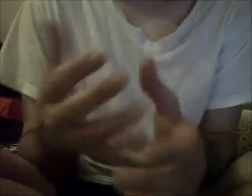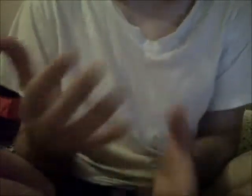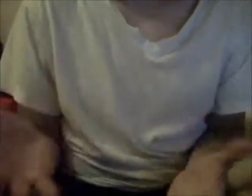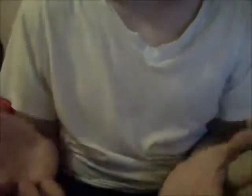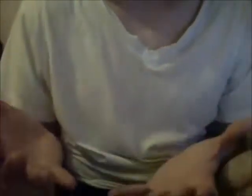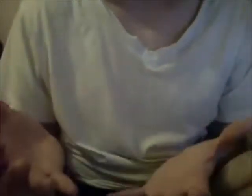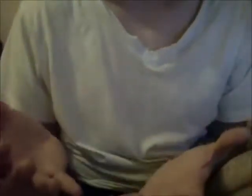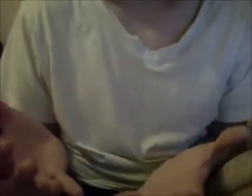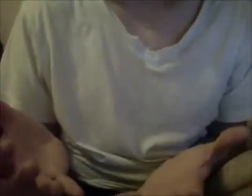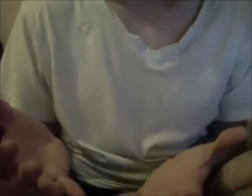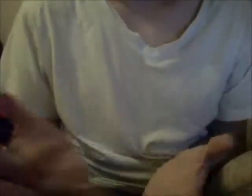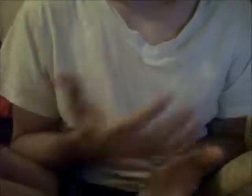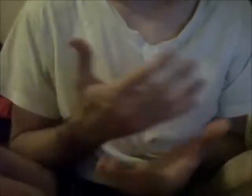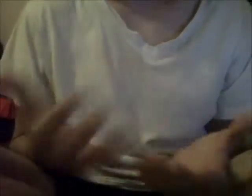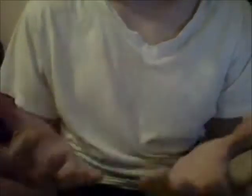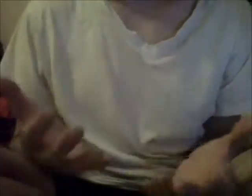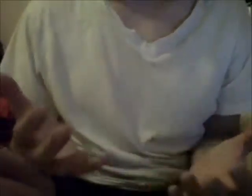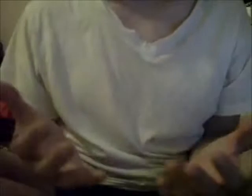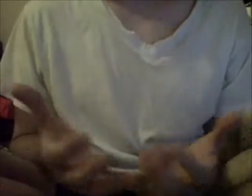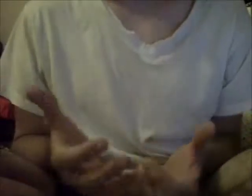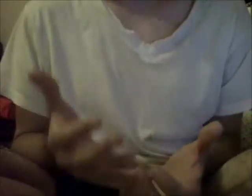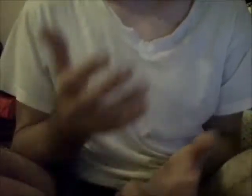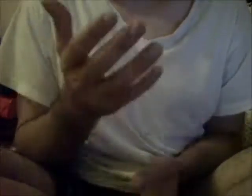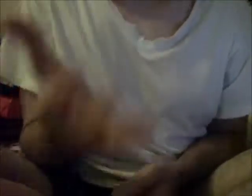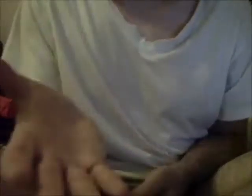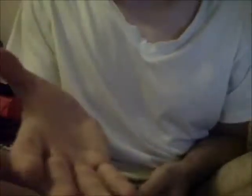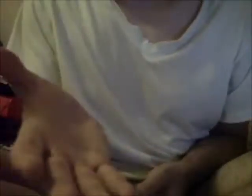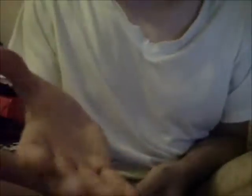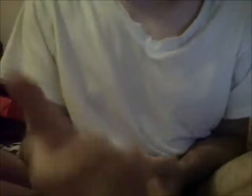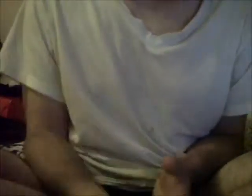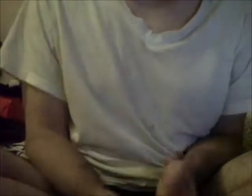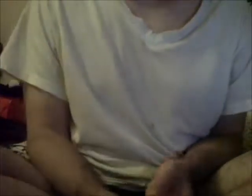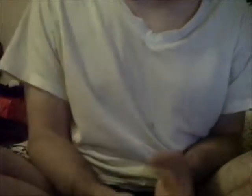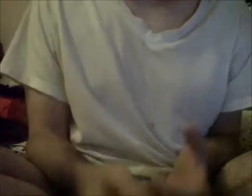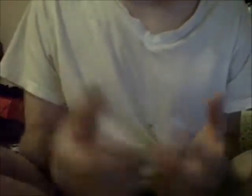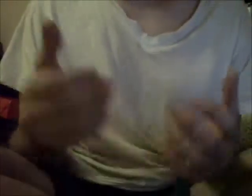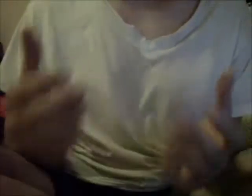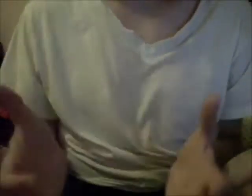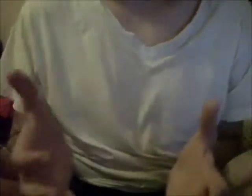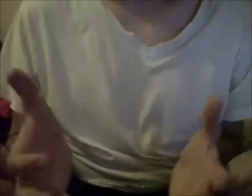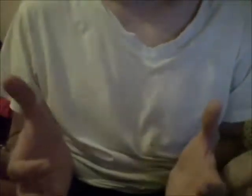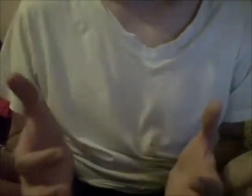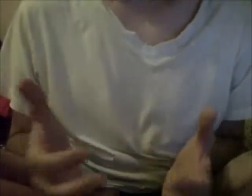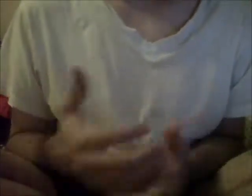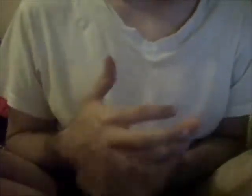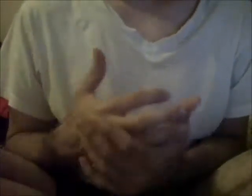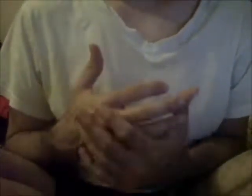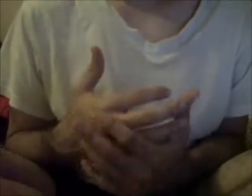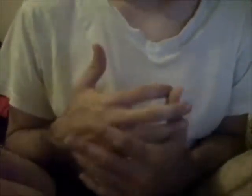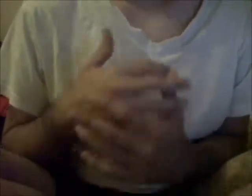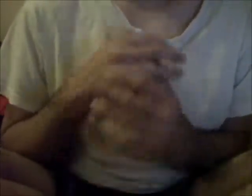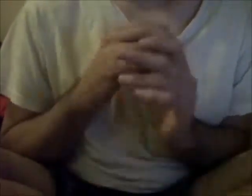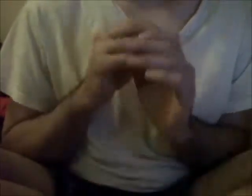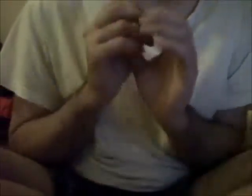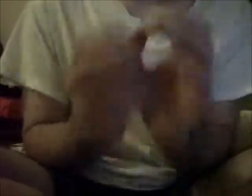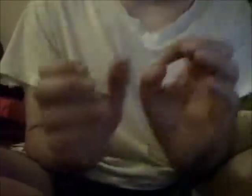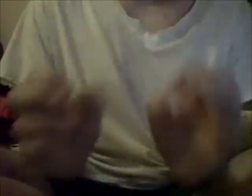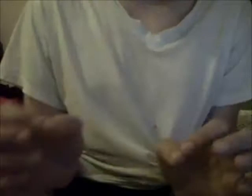they're lying. They're absolutely lying to you, they're lying to themselves, they're just